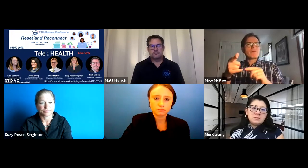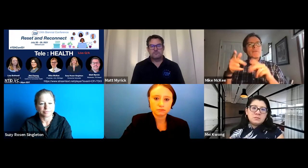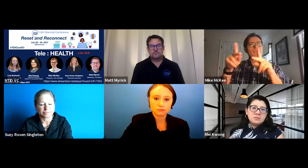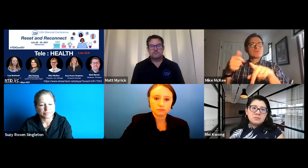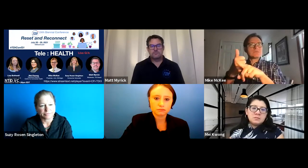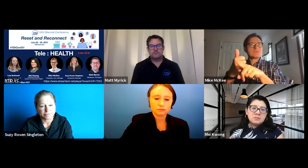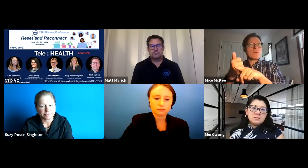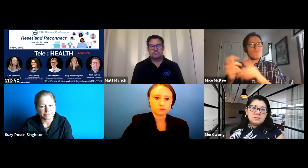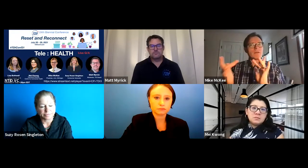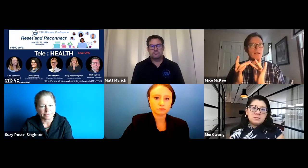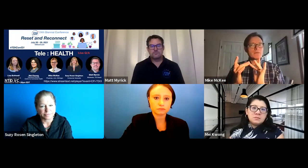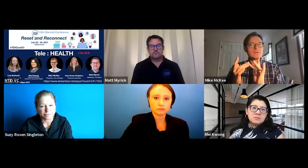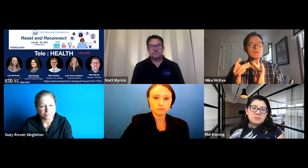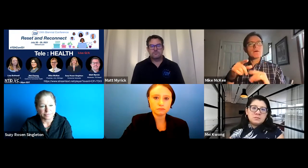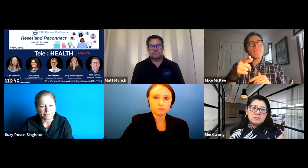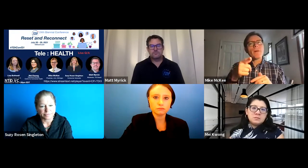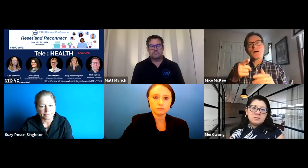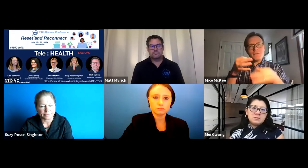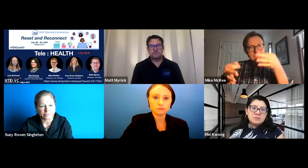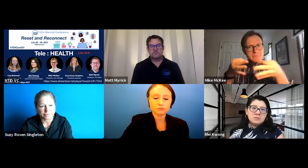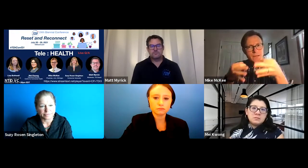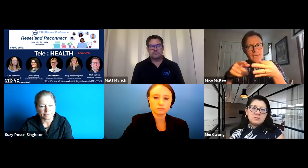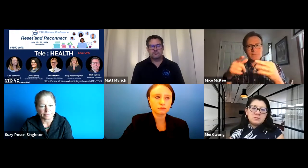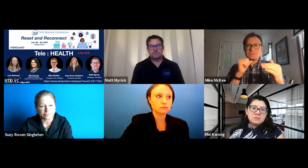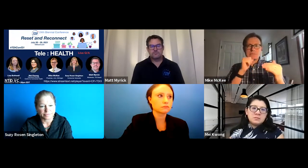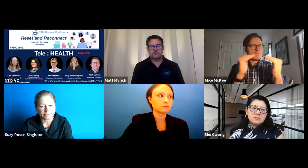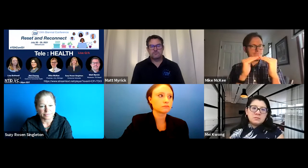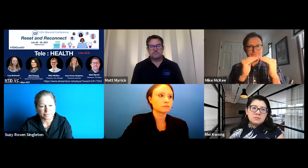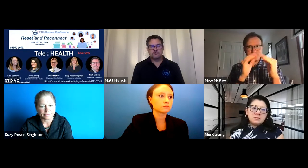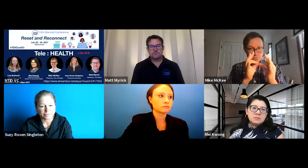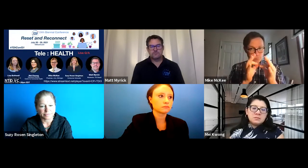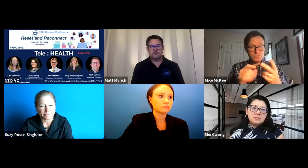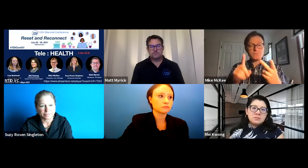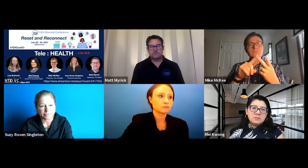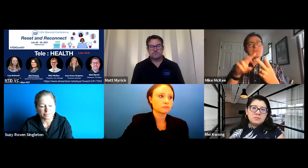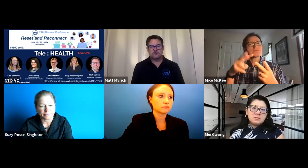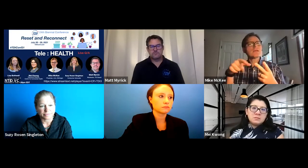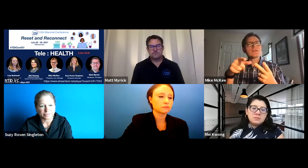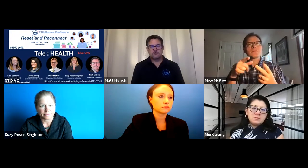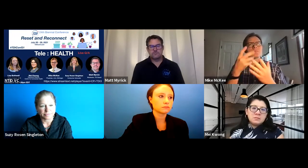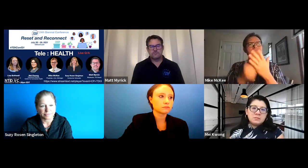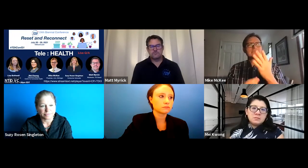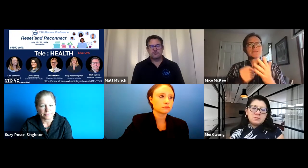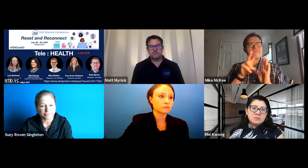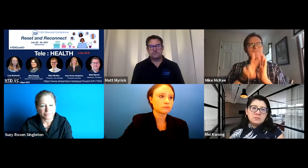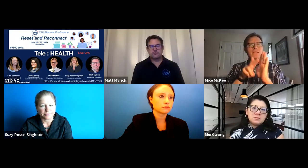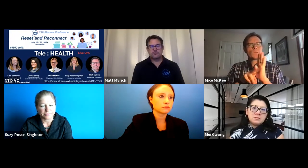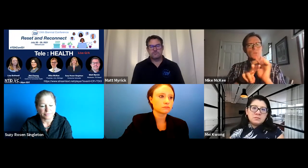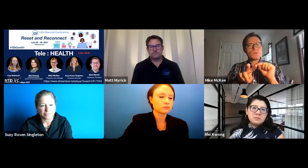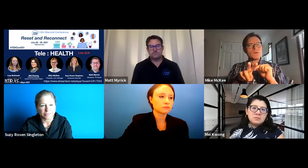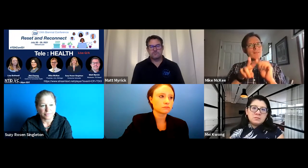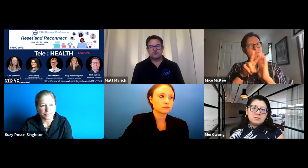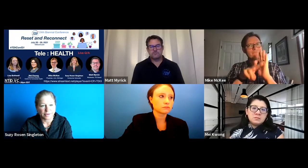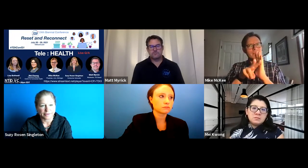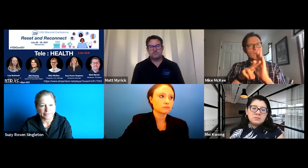it's hard to do that. VRS interpreter is ready, they can be contacted immediately, but I really try to explain to them that they're not medically